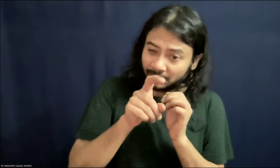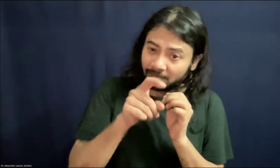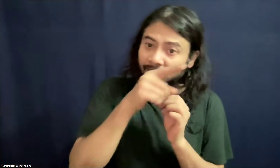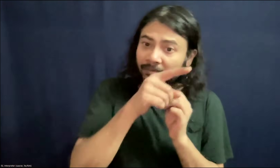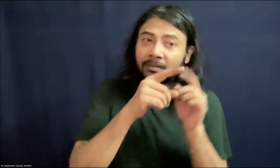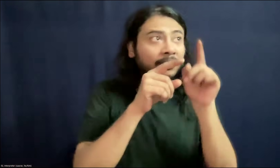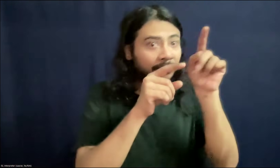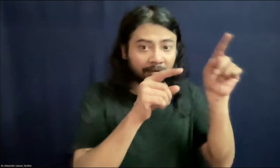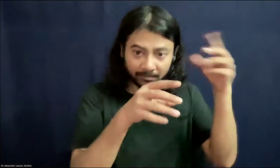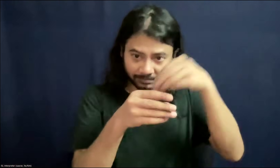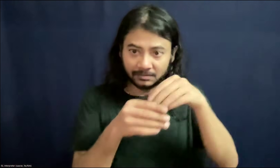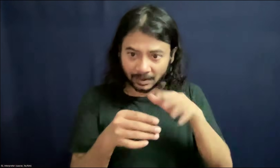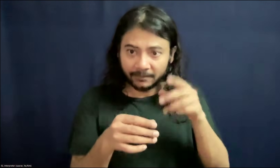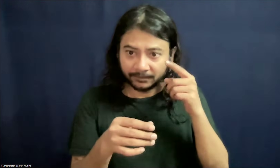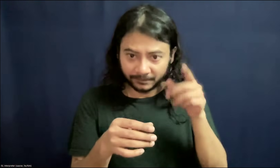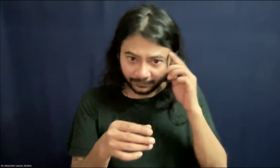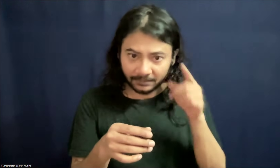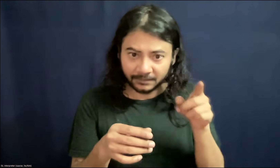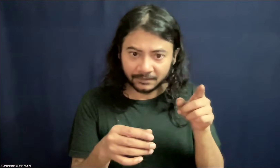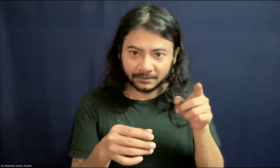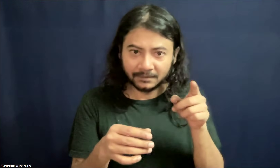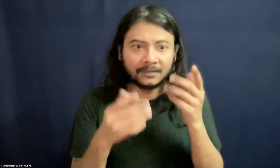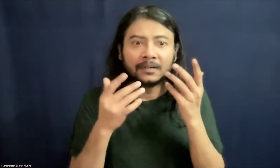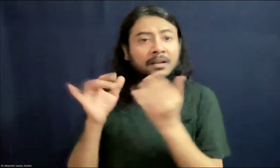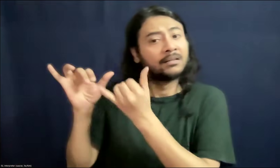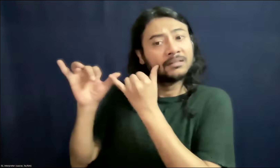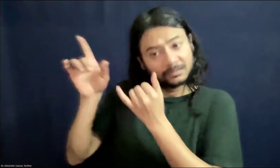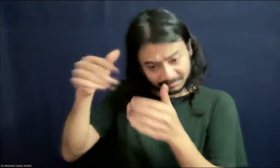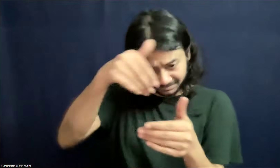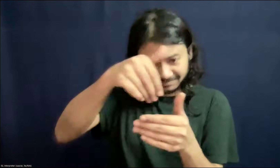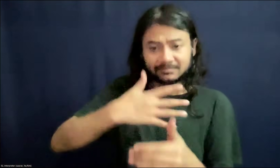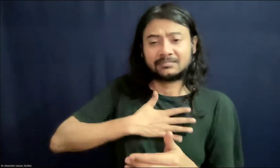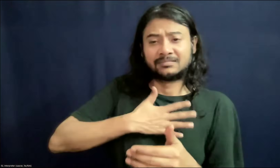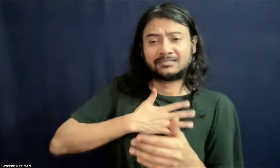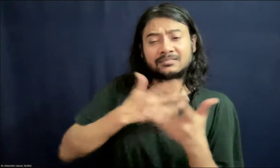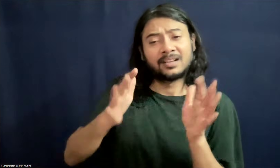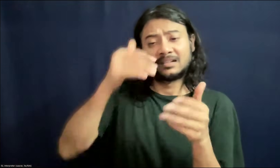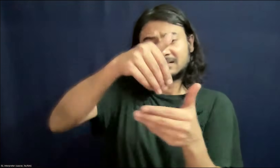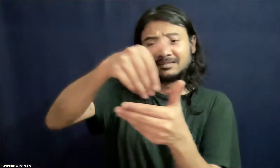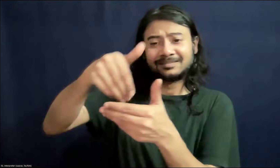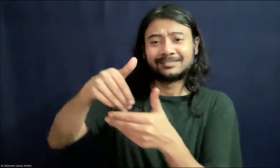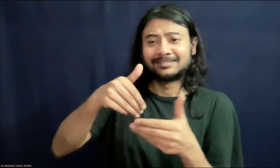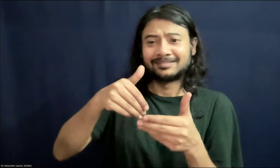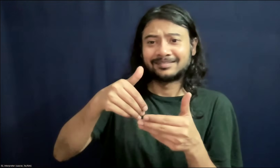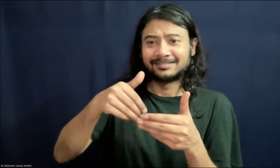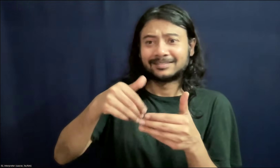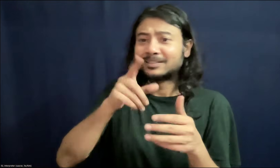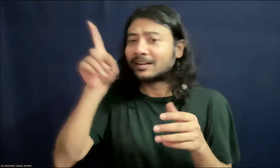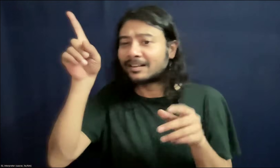there also. So who can be greater than Krishna? Right? Nobody. He is